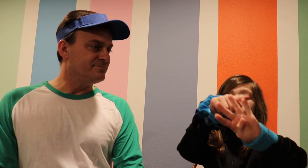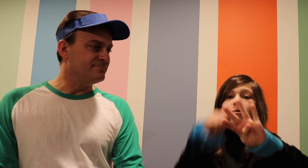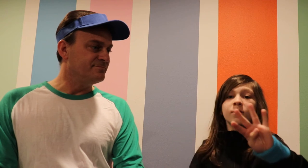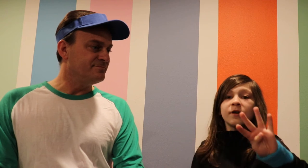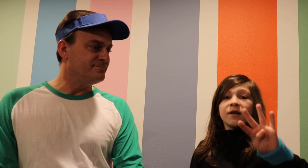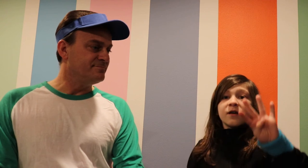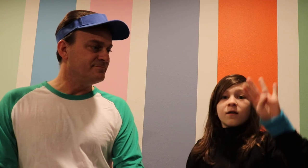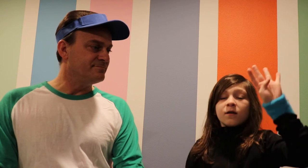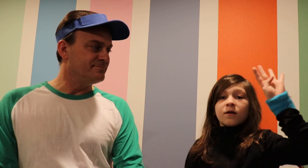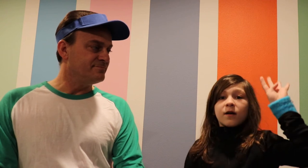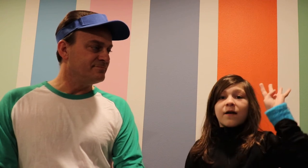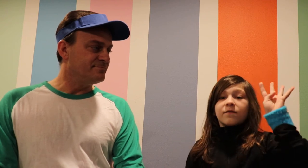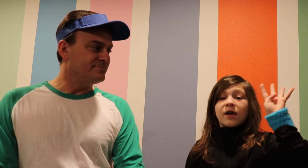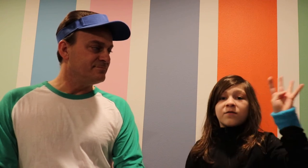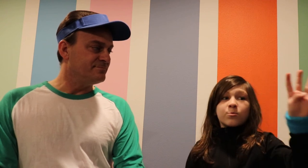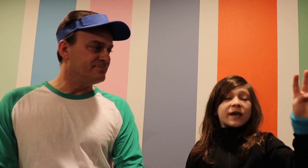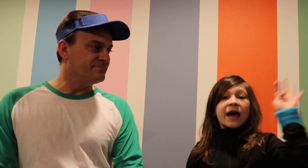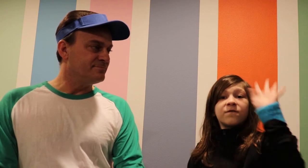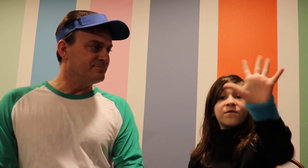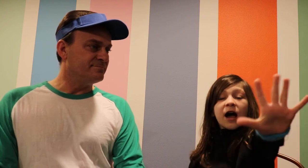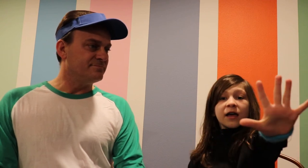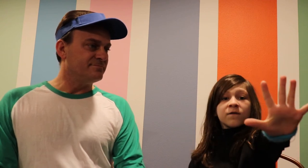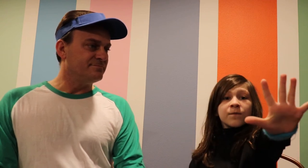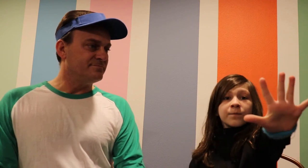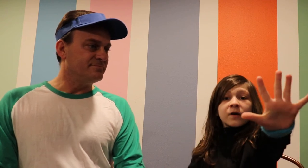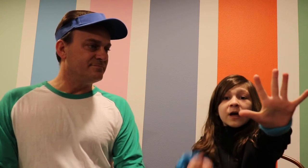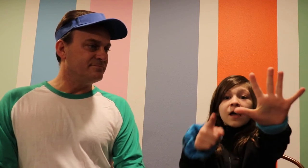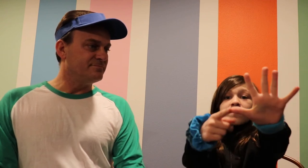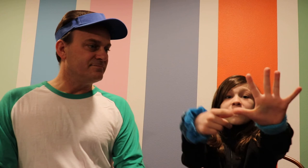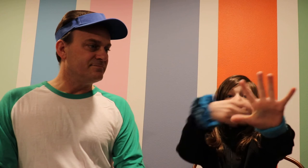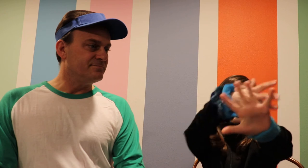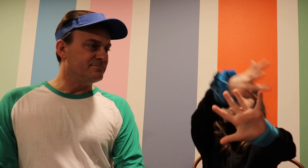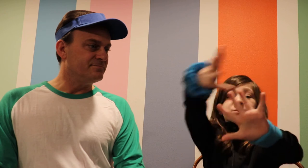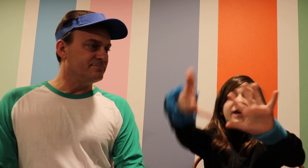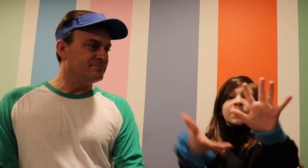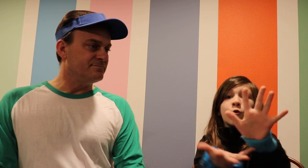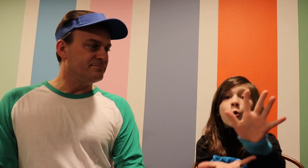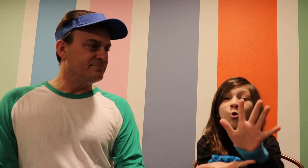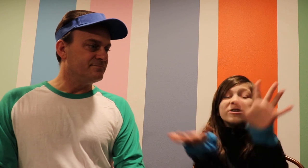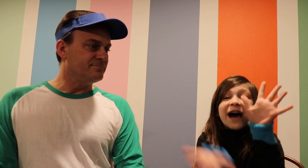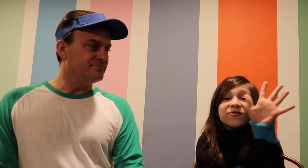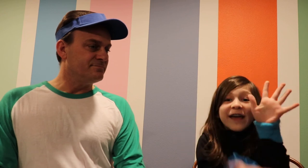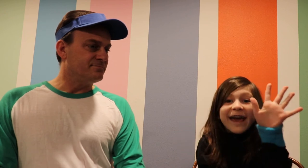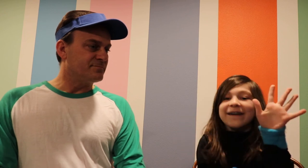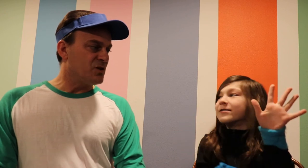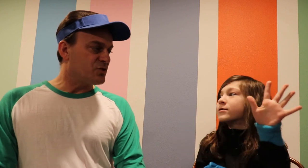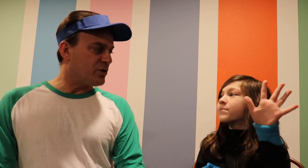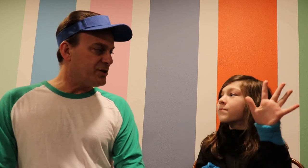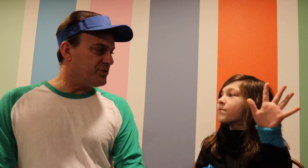1, 2, 3, 4, and then we had 5, which takes up a whole entire hand. So what do you do now?